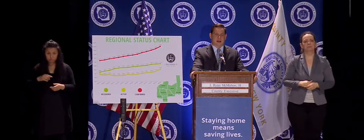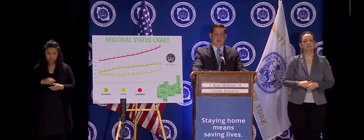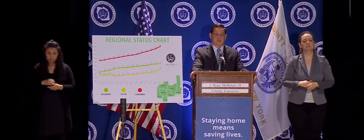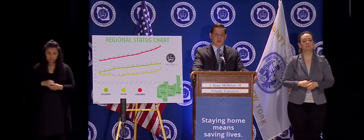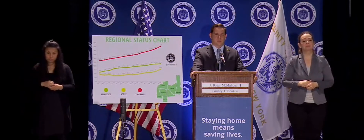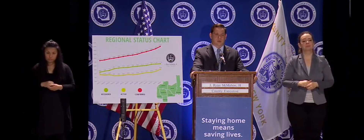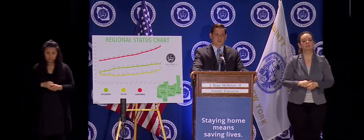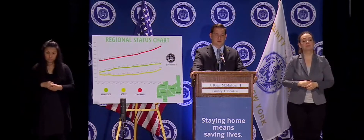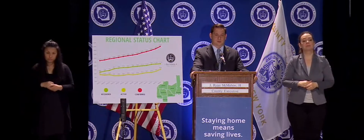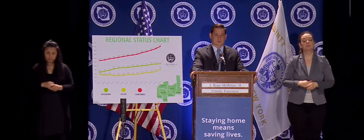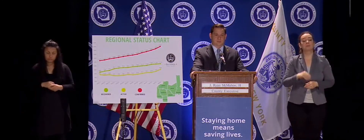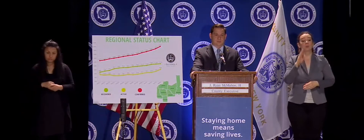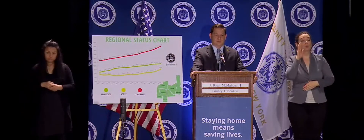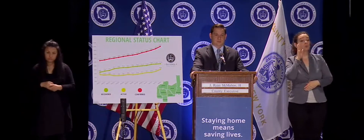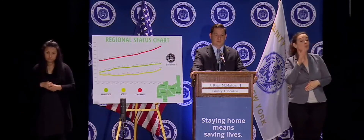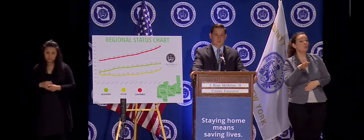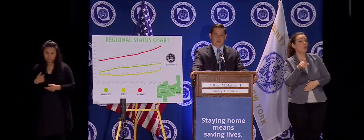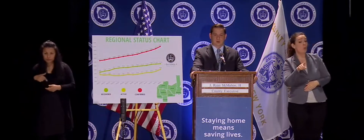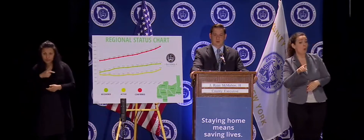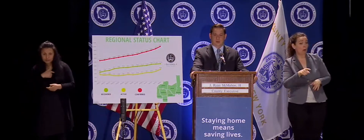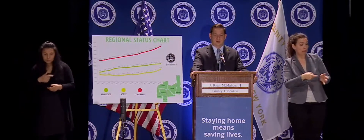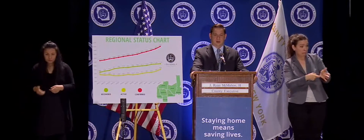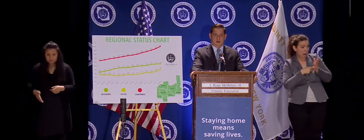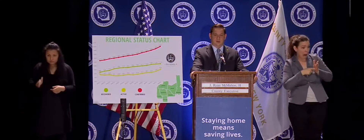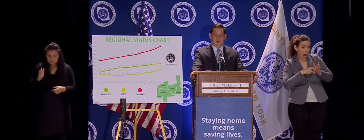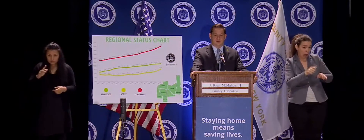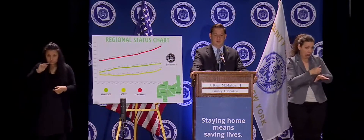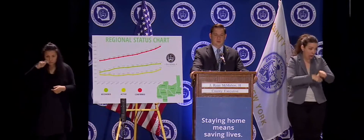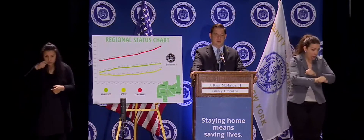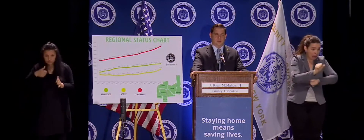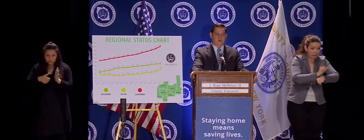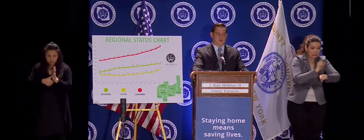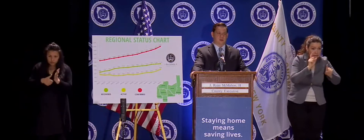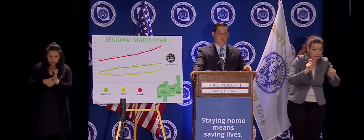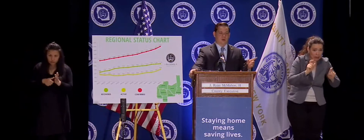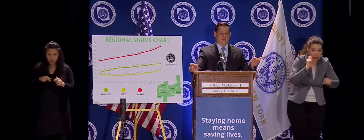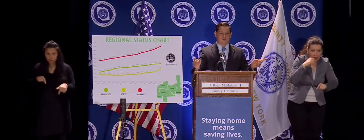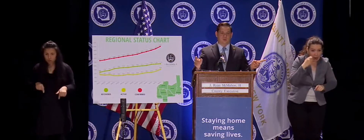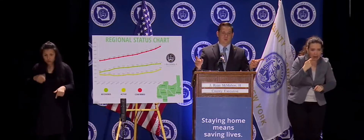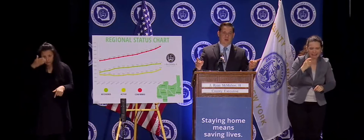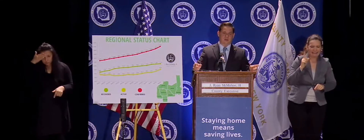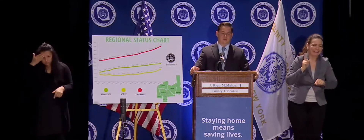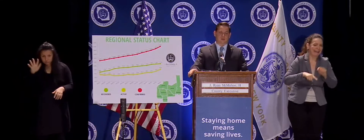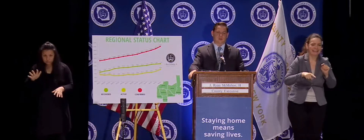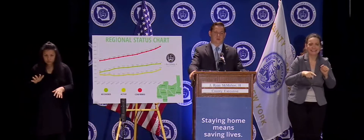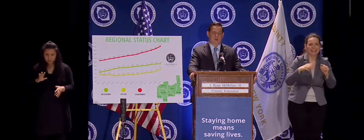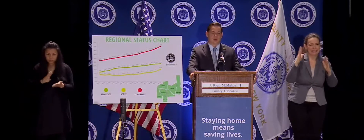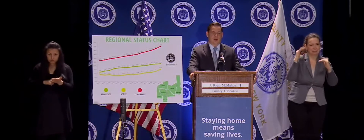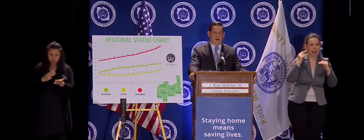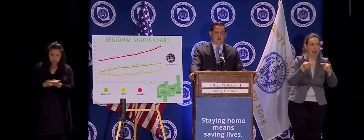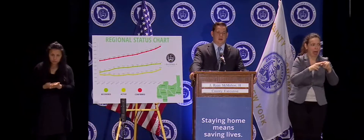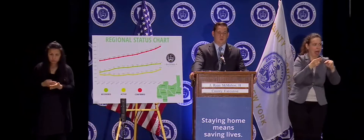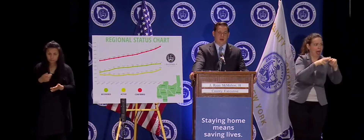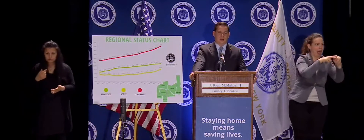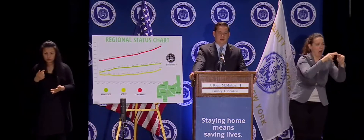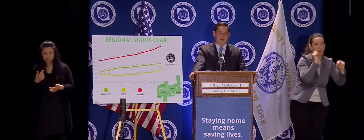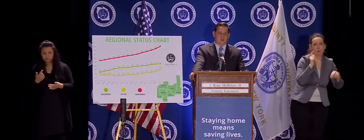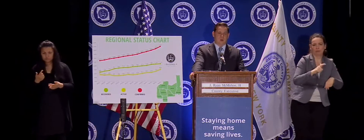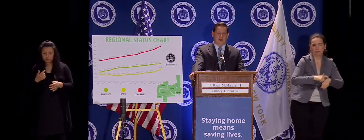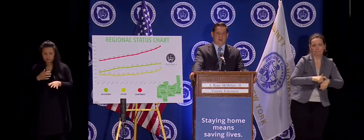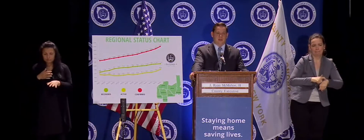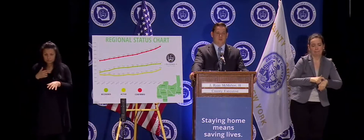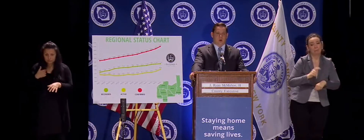testing and not expect new cases. So, so it's either one of the two, right? So and